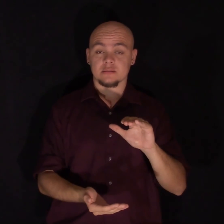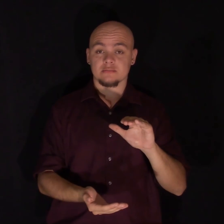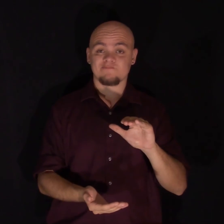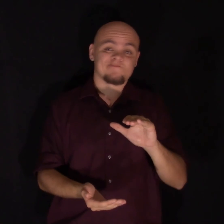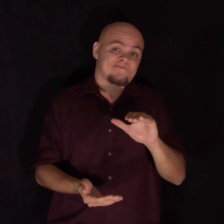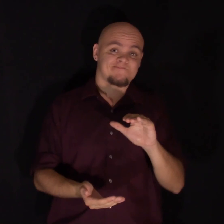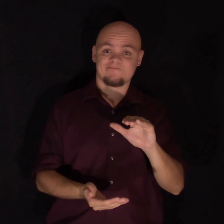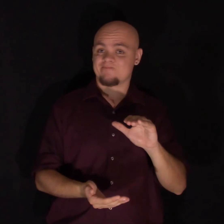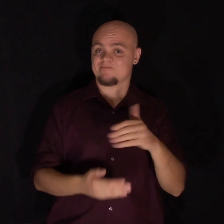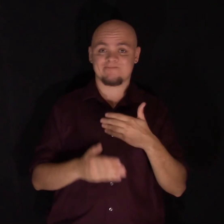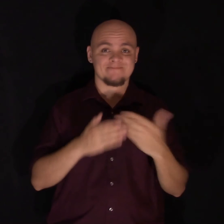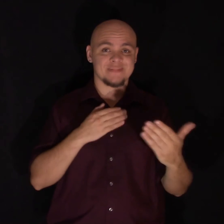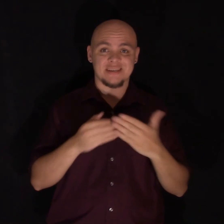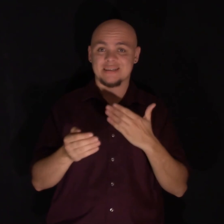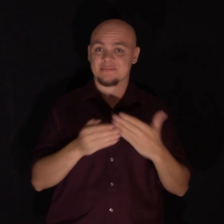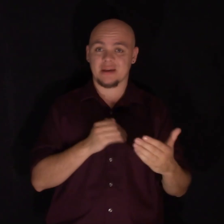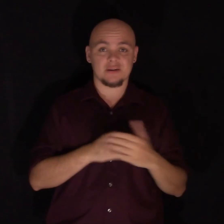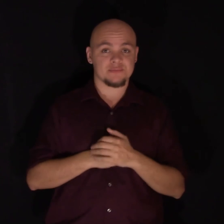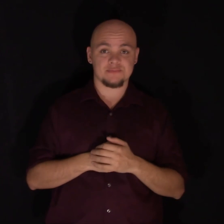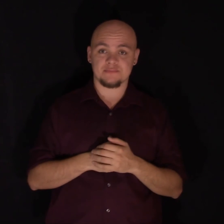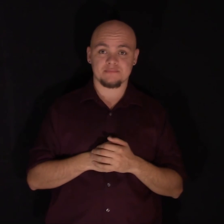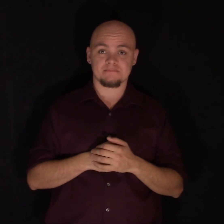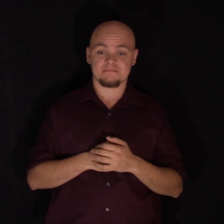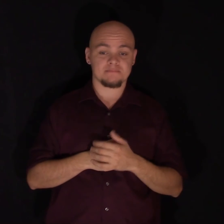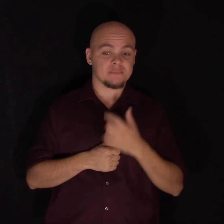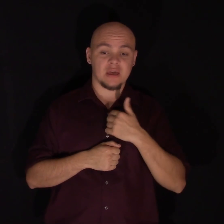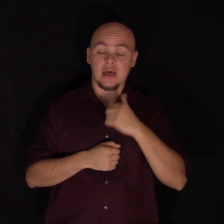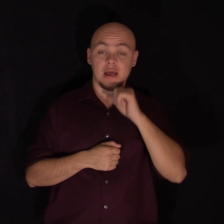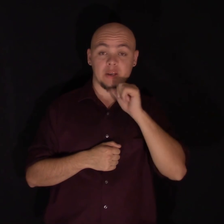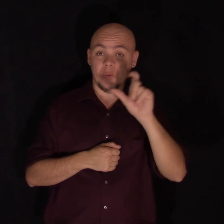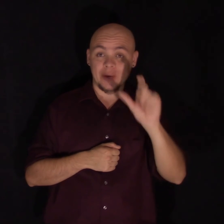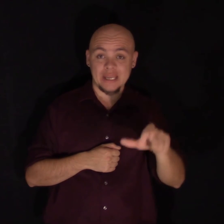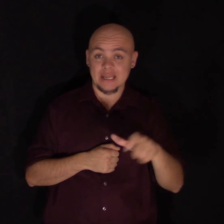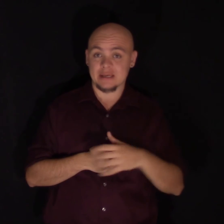really matter. I know I don't need it.